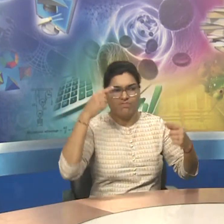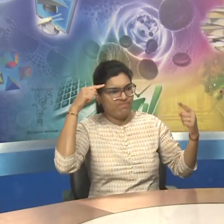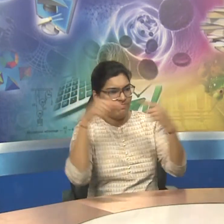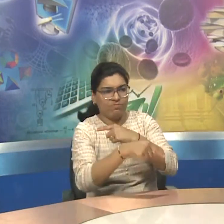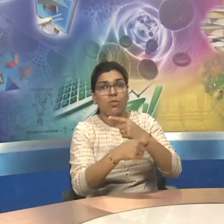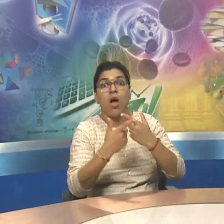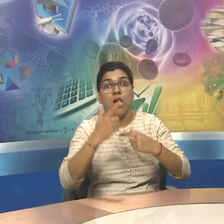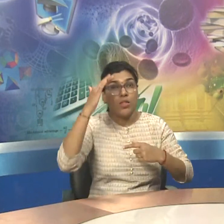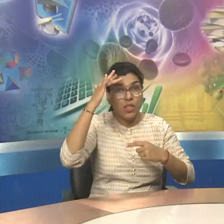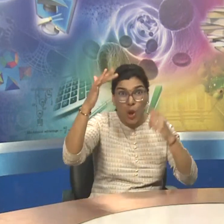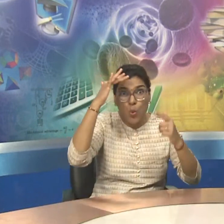and